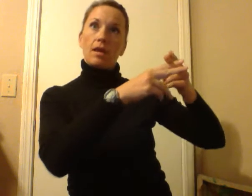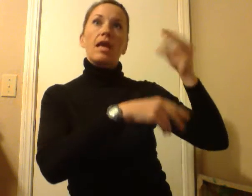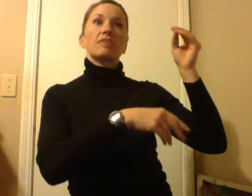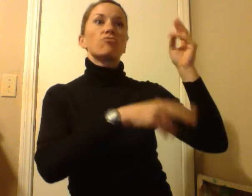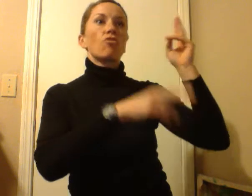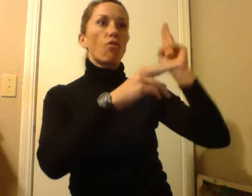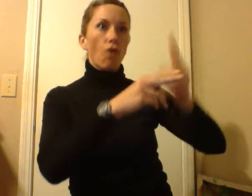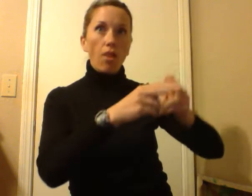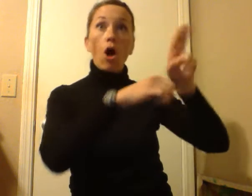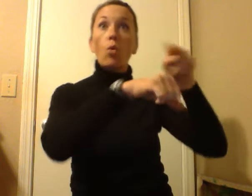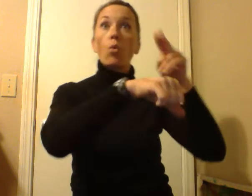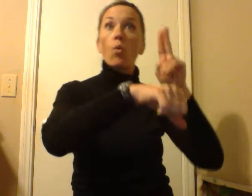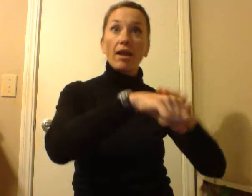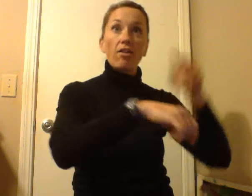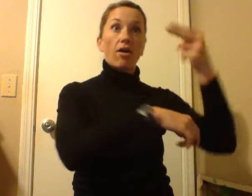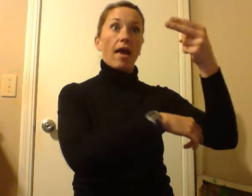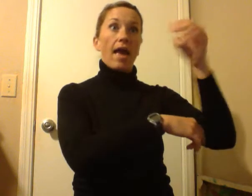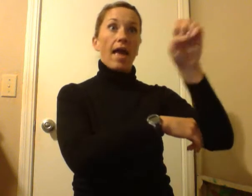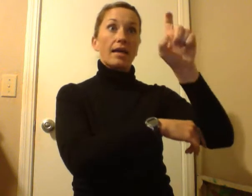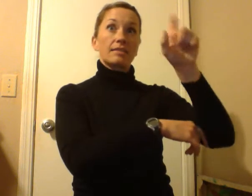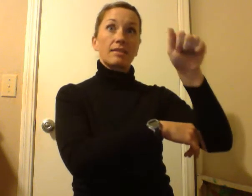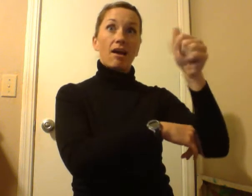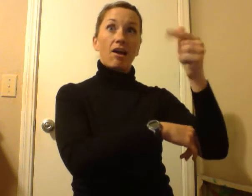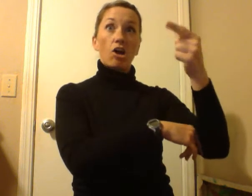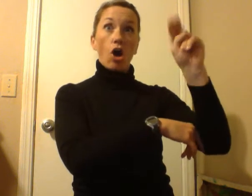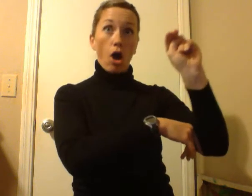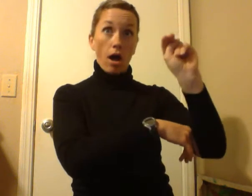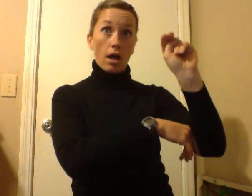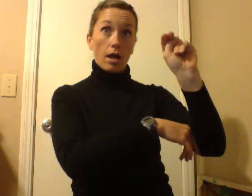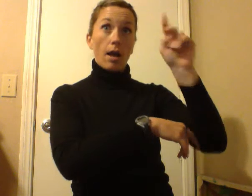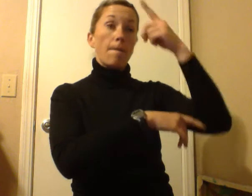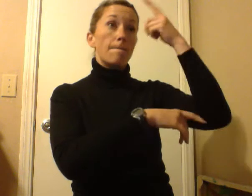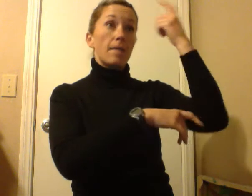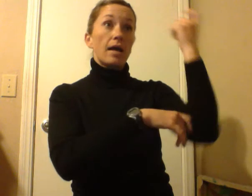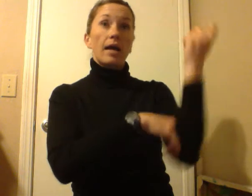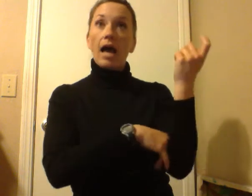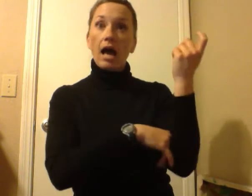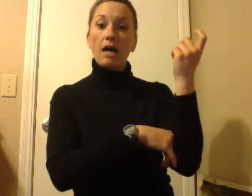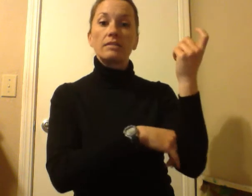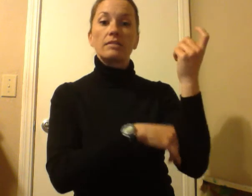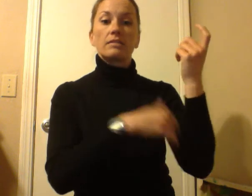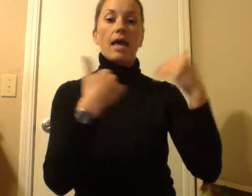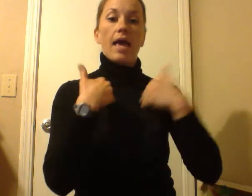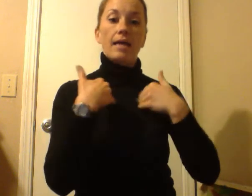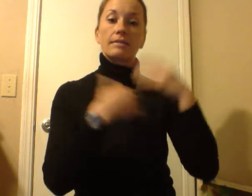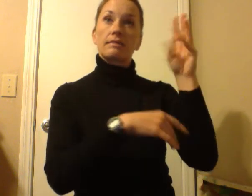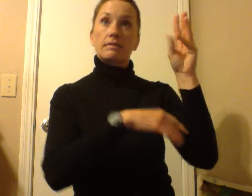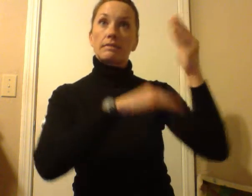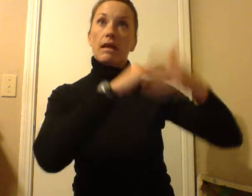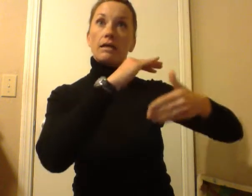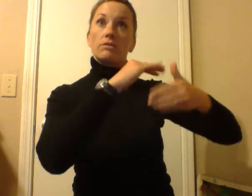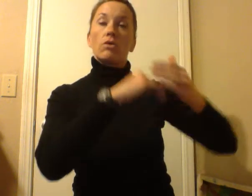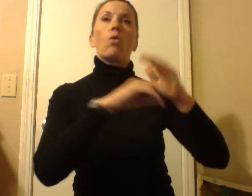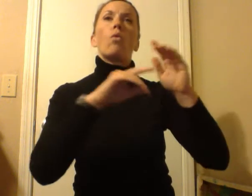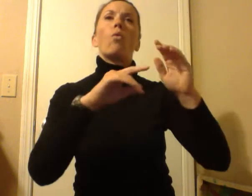every angle is the same. But anything that has 6 sides is considered a hexagon. What about this shape? Tell me